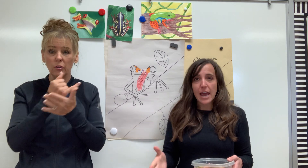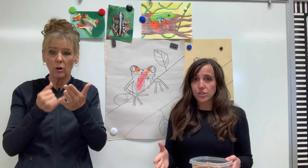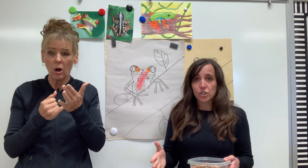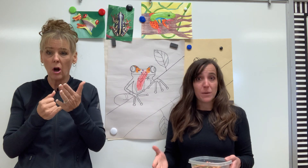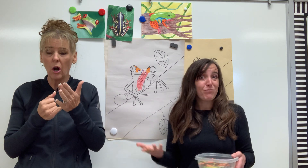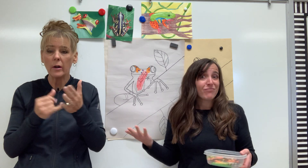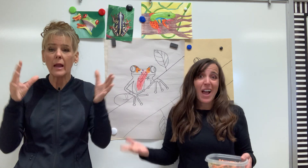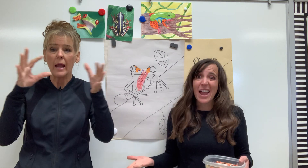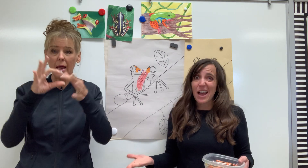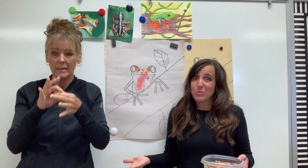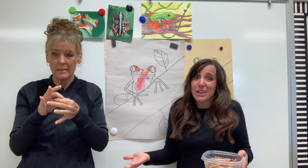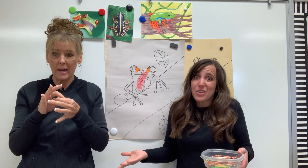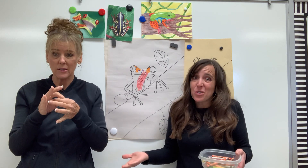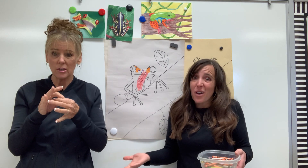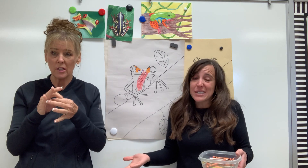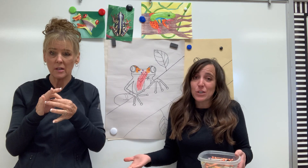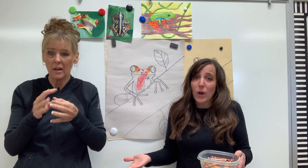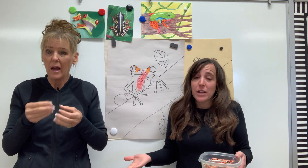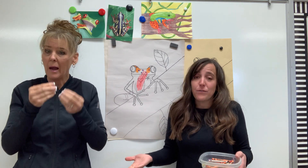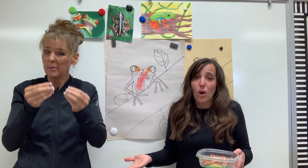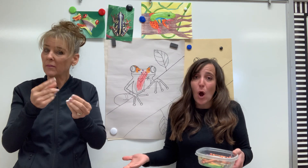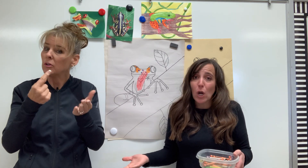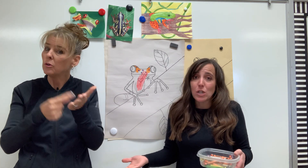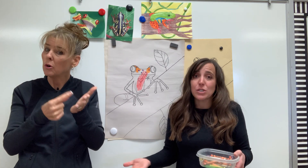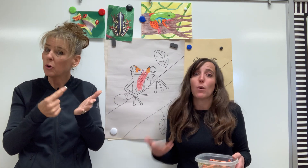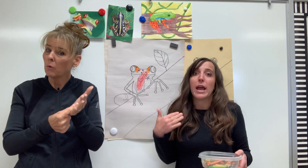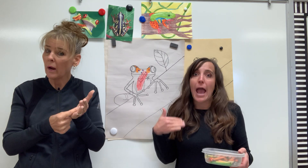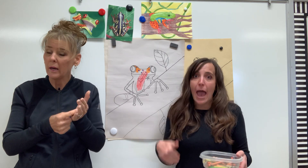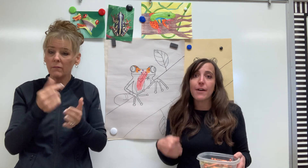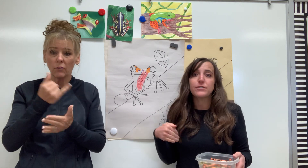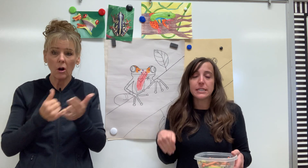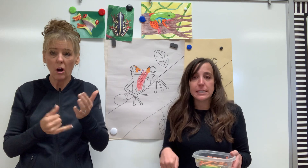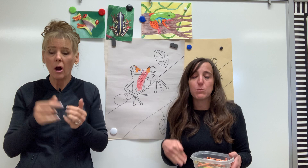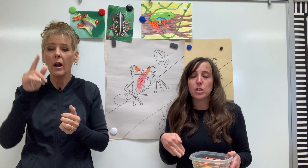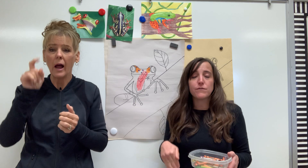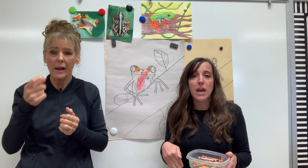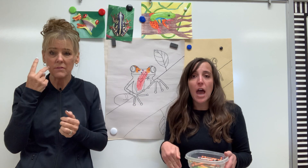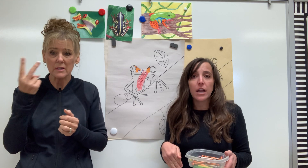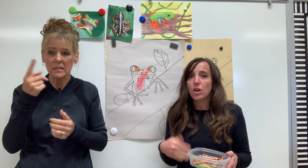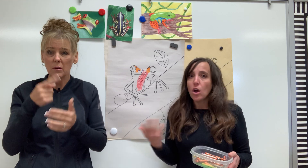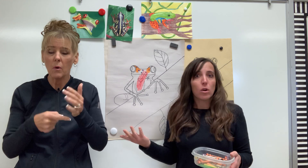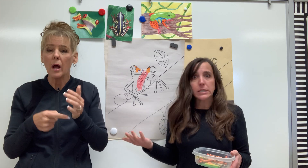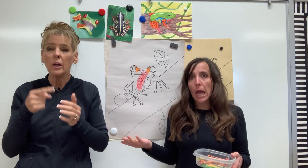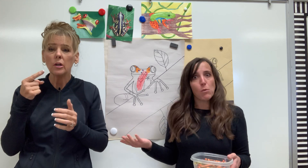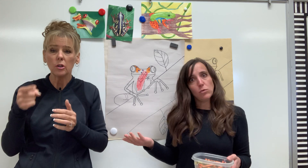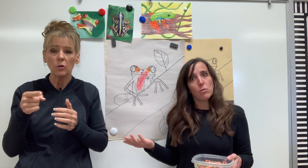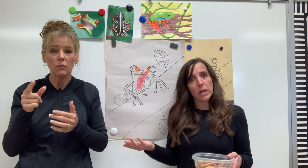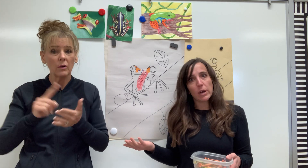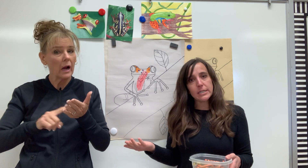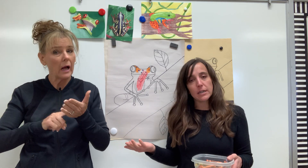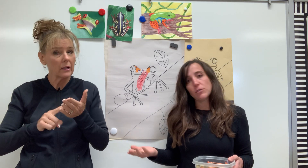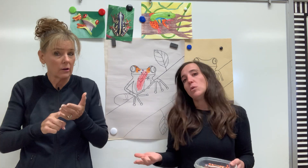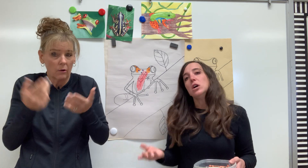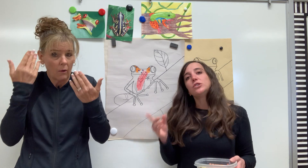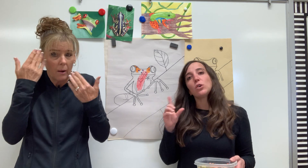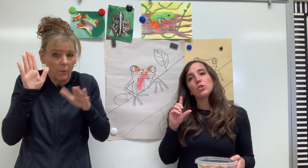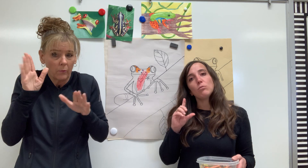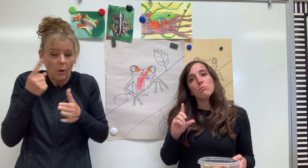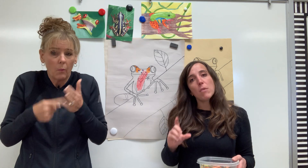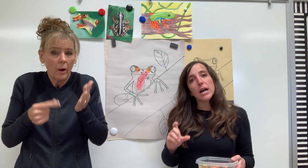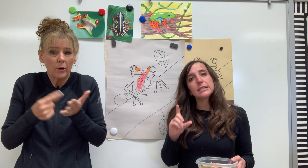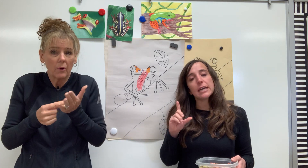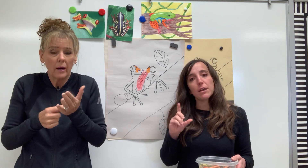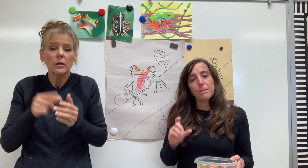and attach it. I'm giving you guys a grade for art, so I have to see what you've done, or else I won't know what grade to give you. So